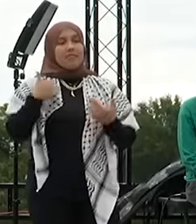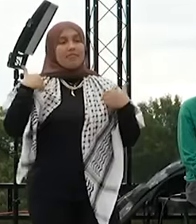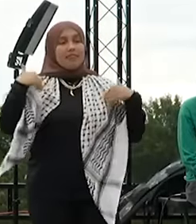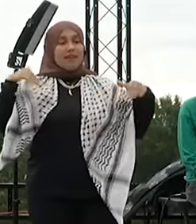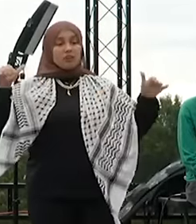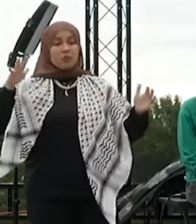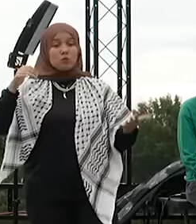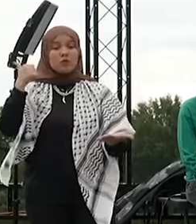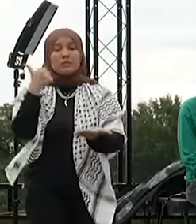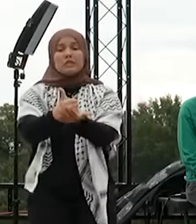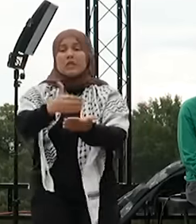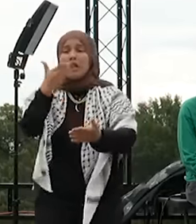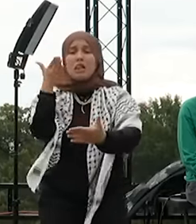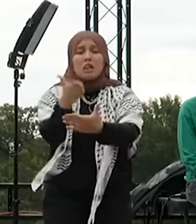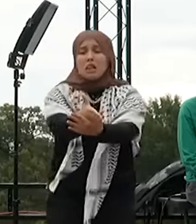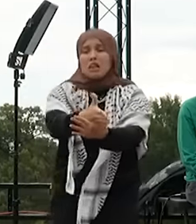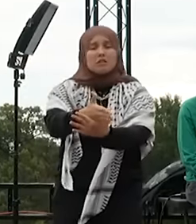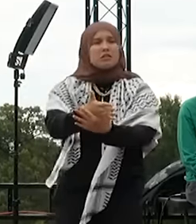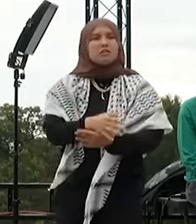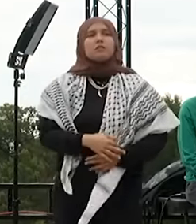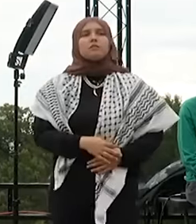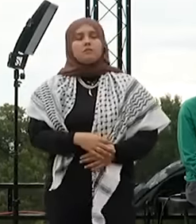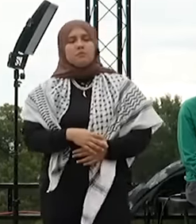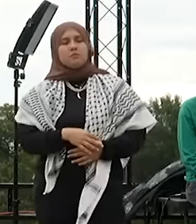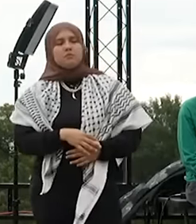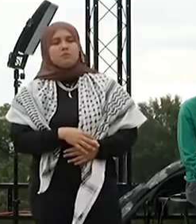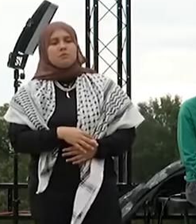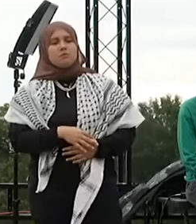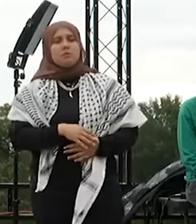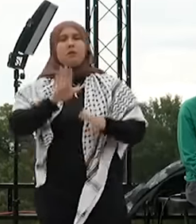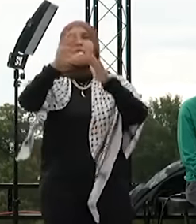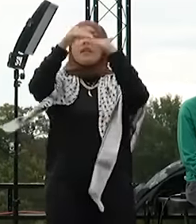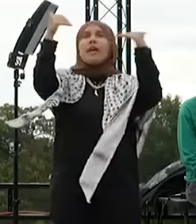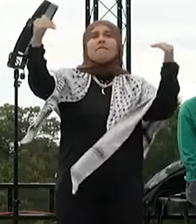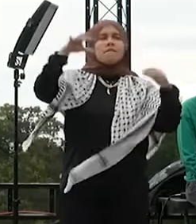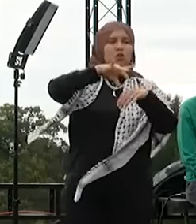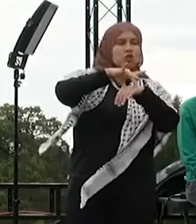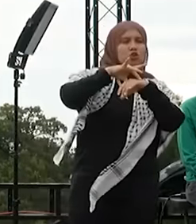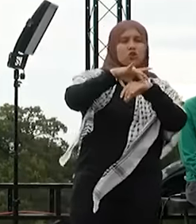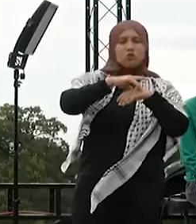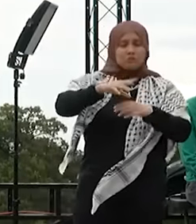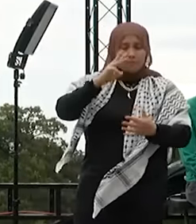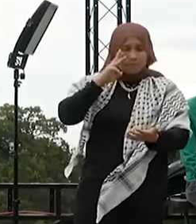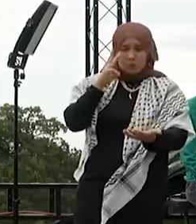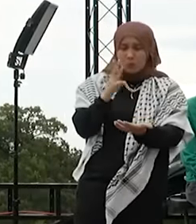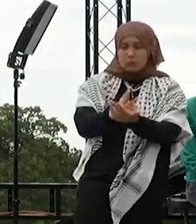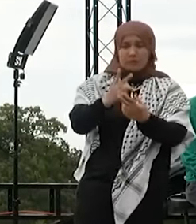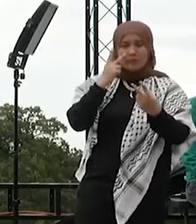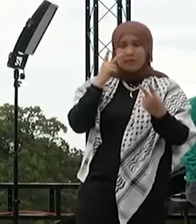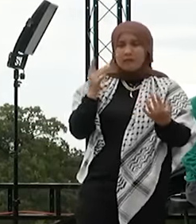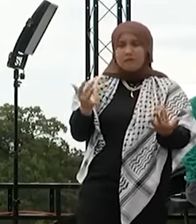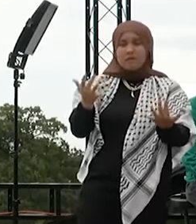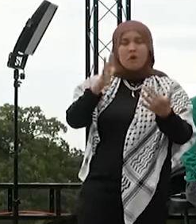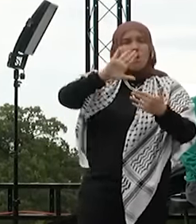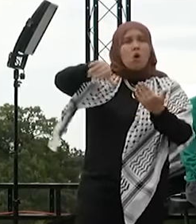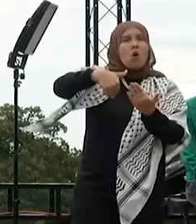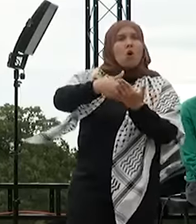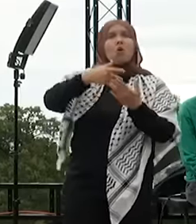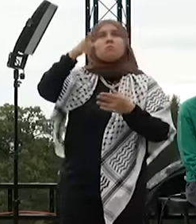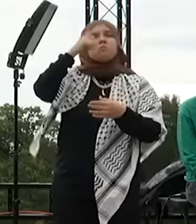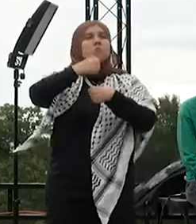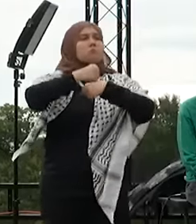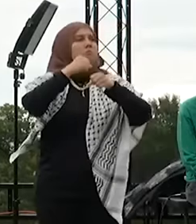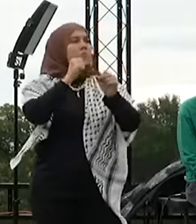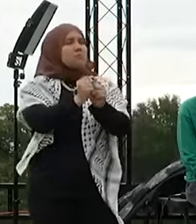angels wanted to intercede with that fire, as the heavens and the earth are bearing witness and the various creations are bearing